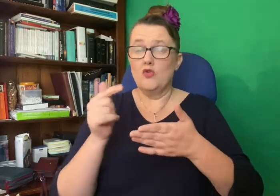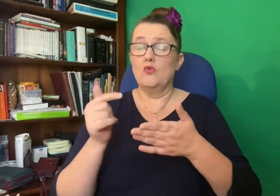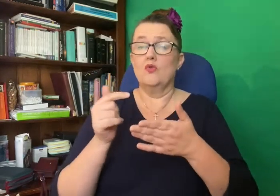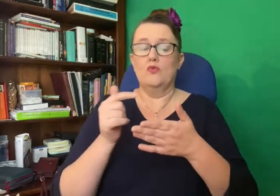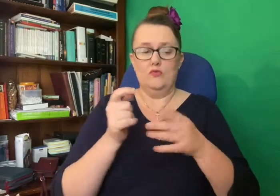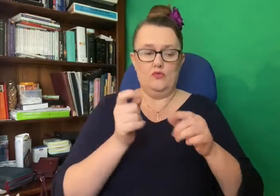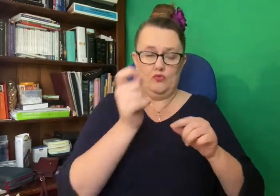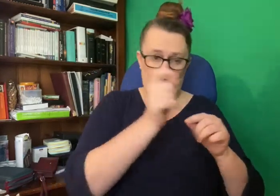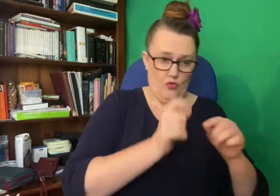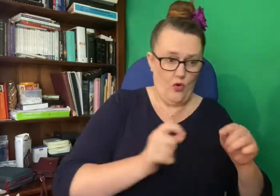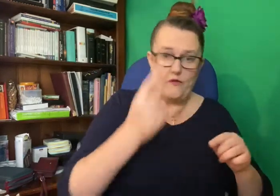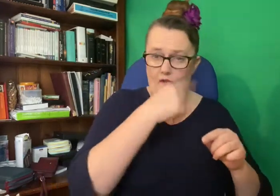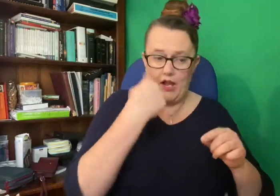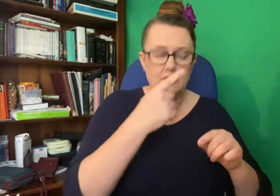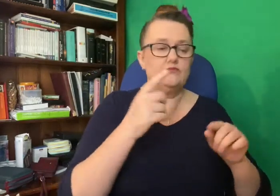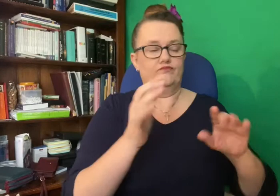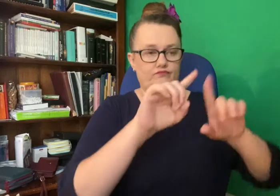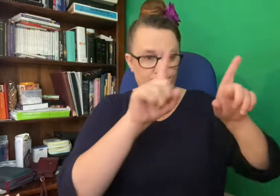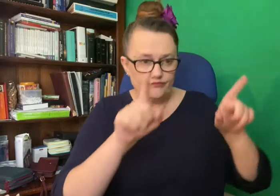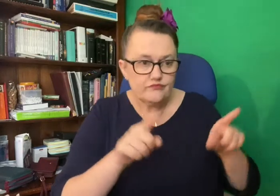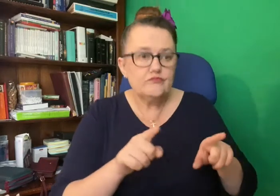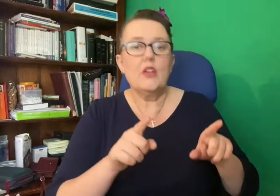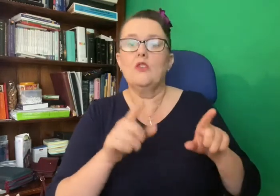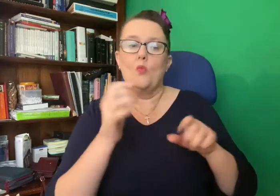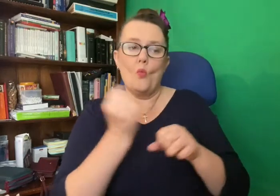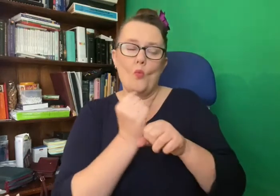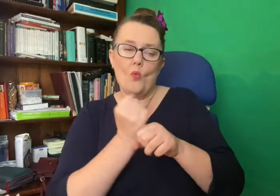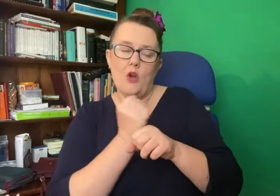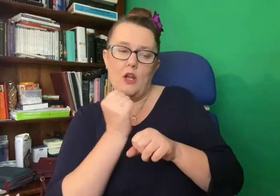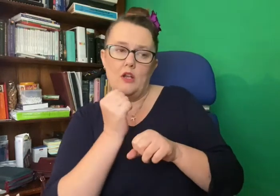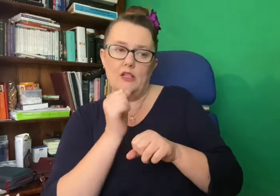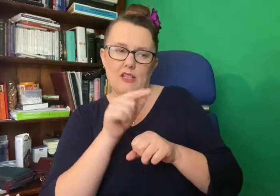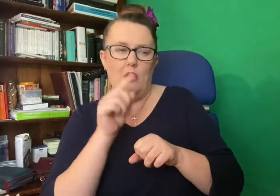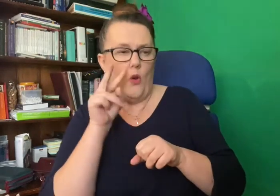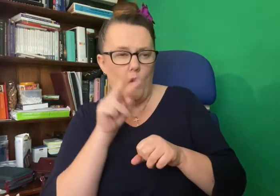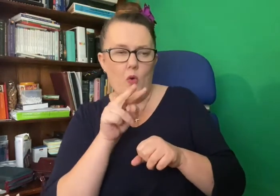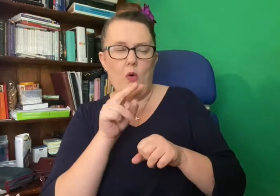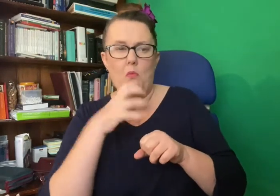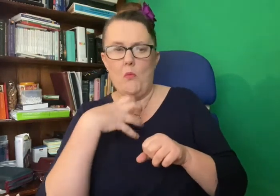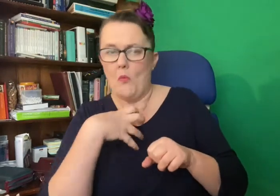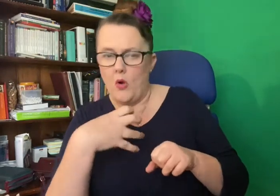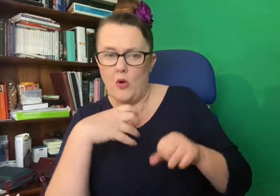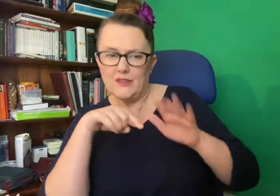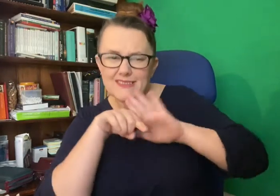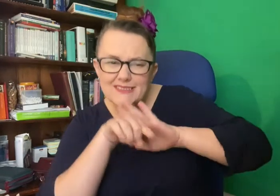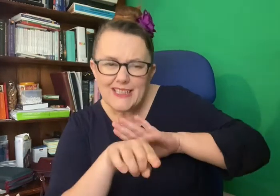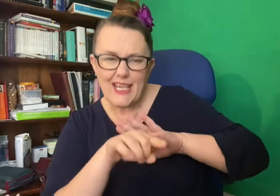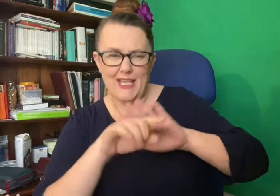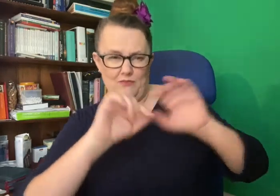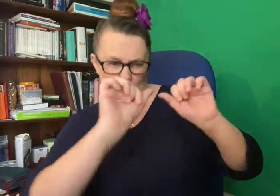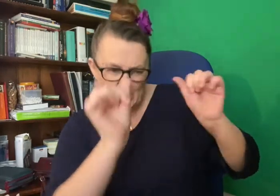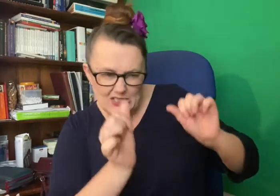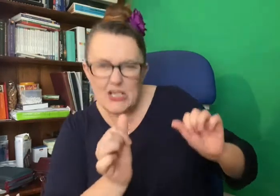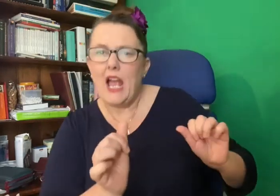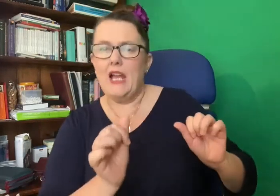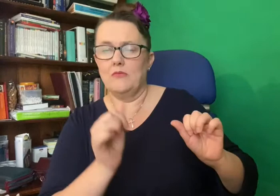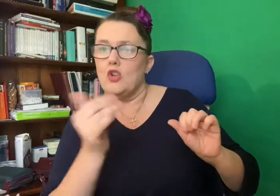dark. Maybe you want to draw a face, and you want the face to look like it's got